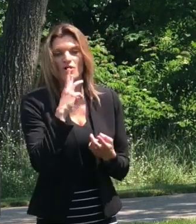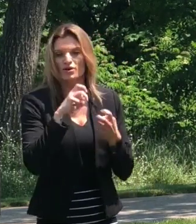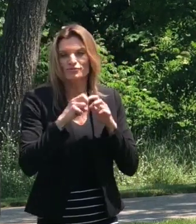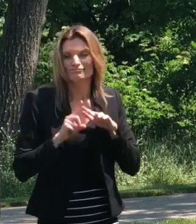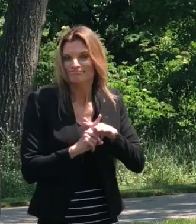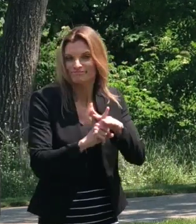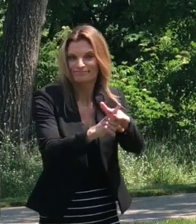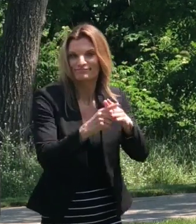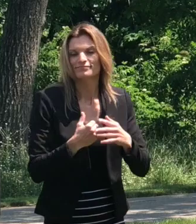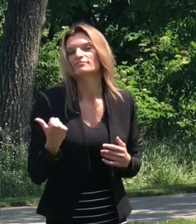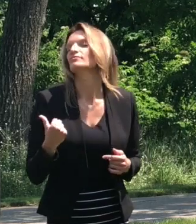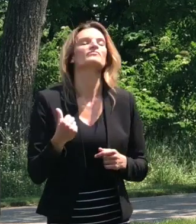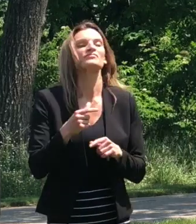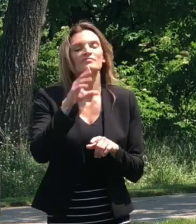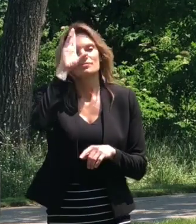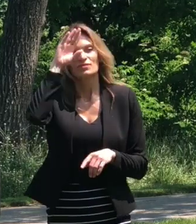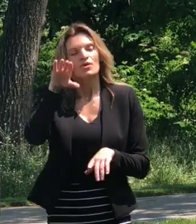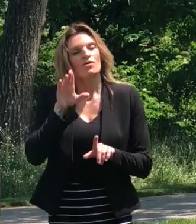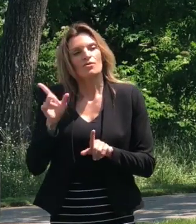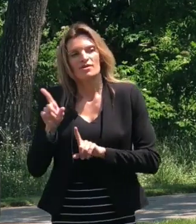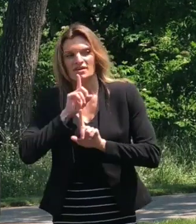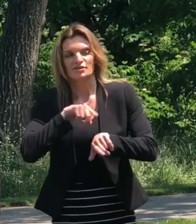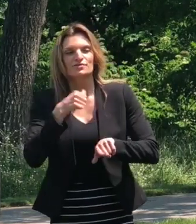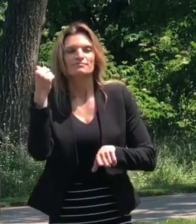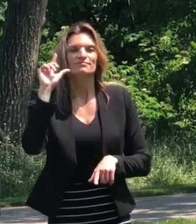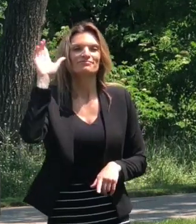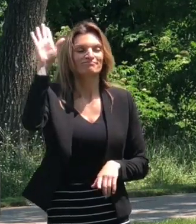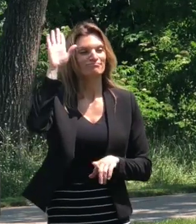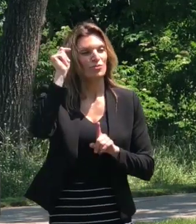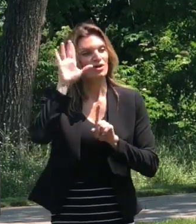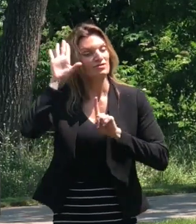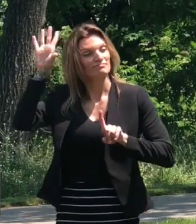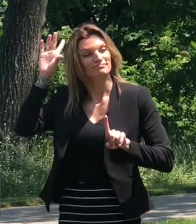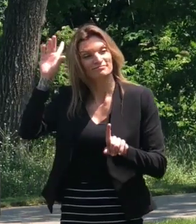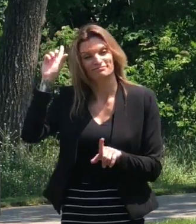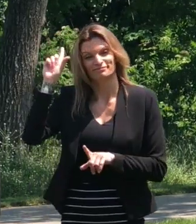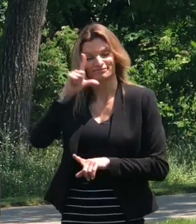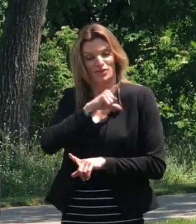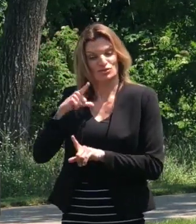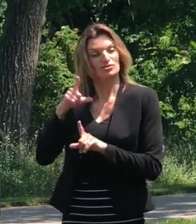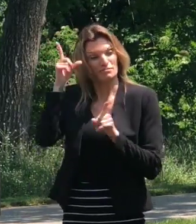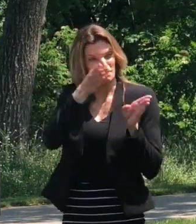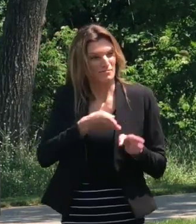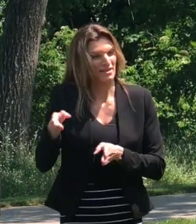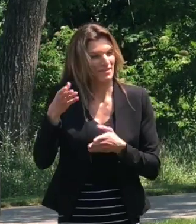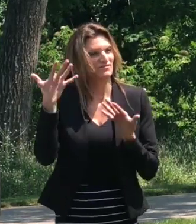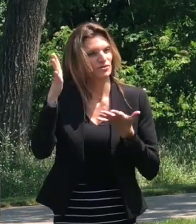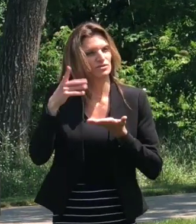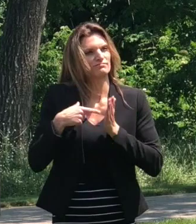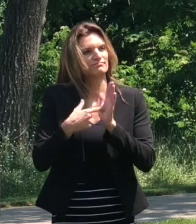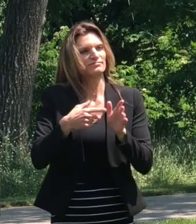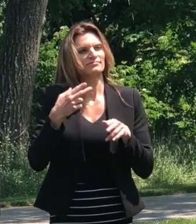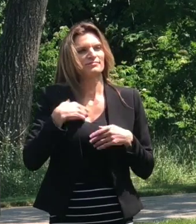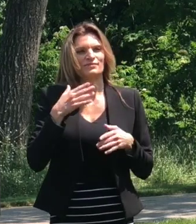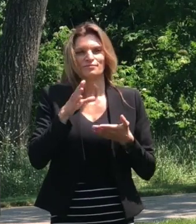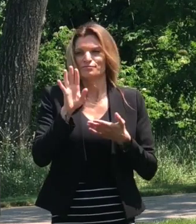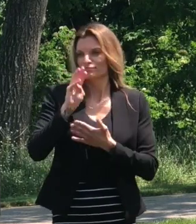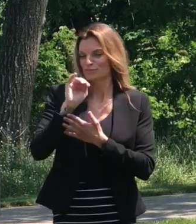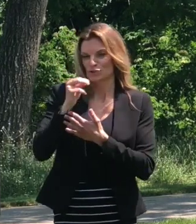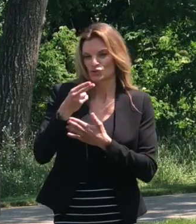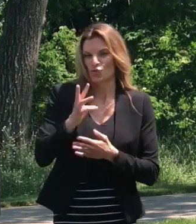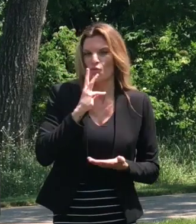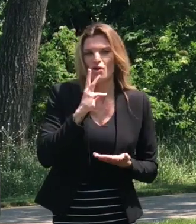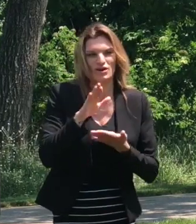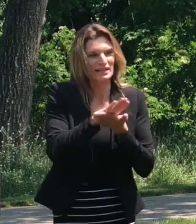Michigan recently. So I know that the legislature has proposed some aspects of the Michigan Clean Water Plan that I